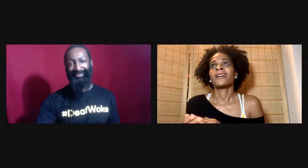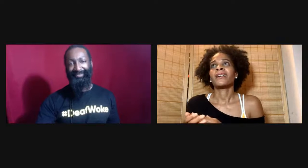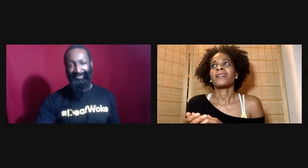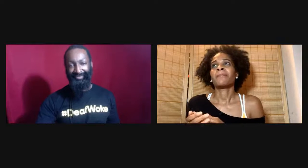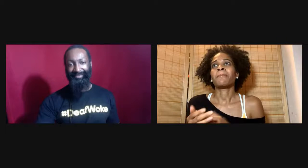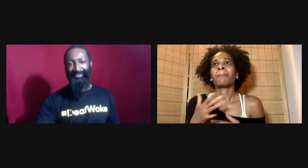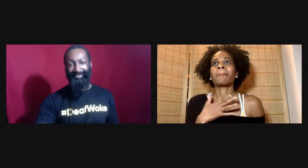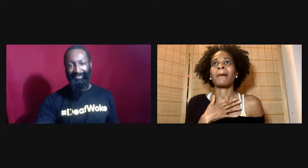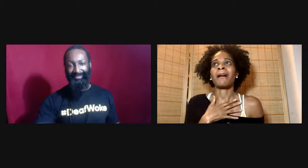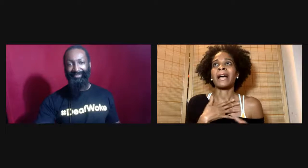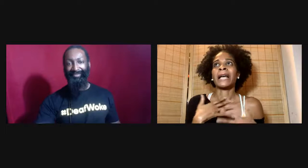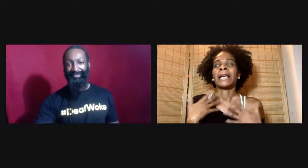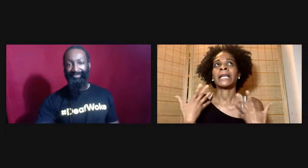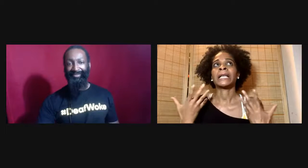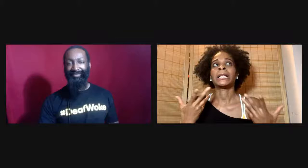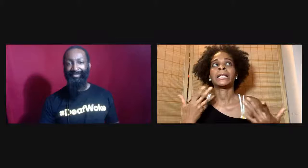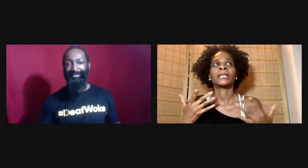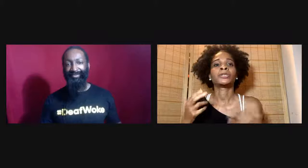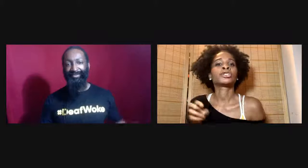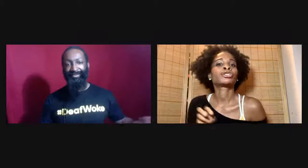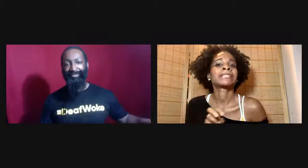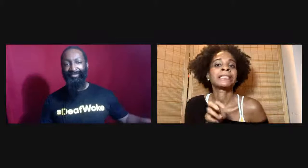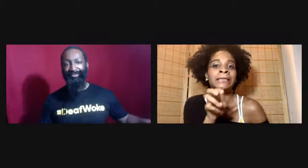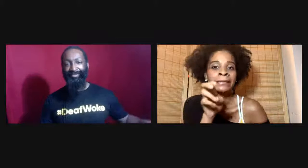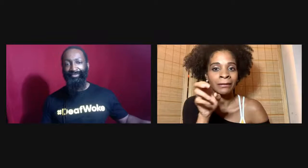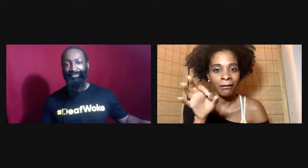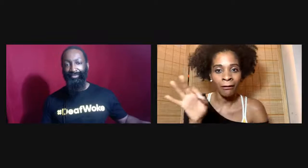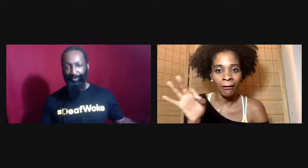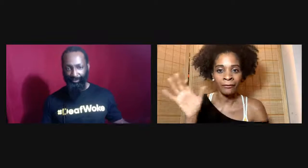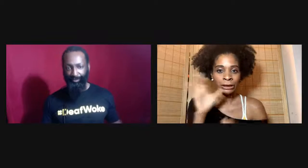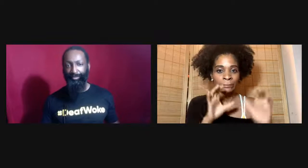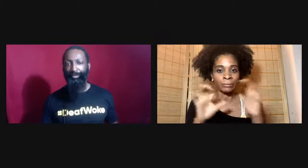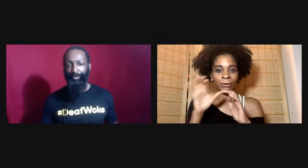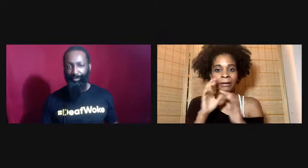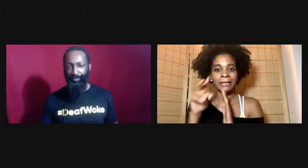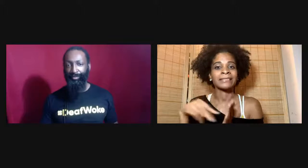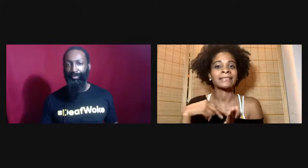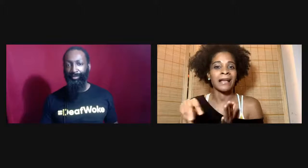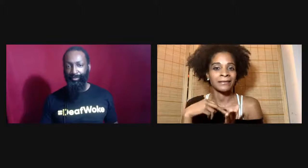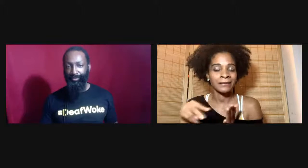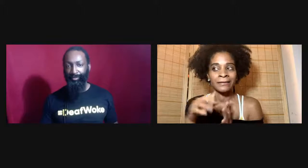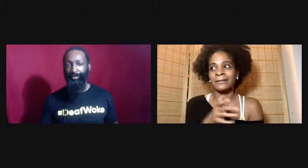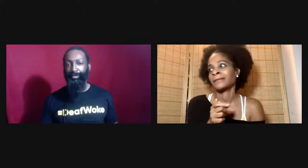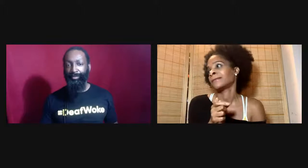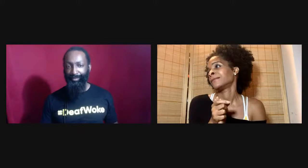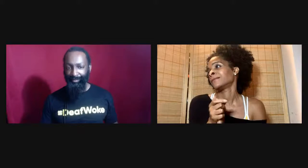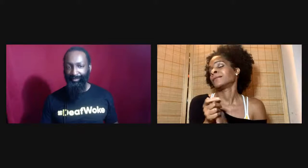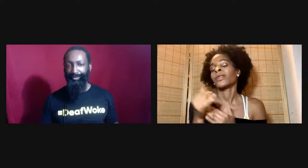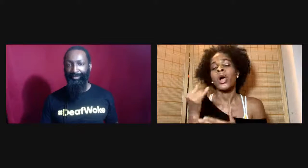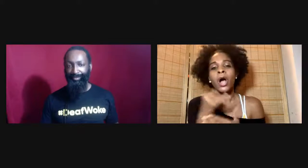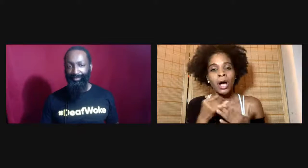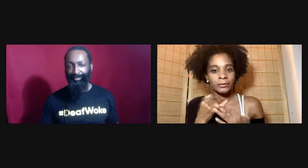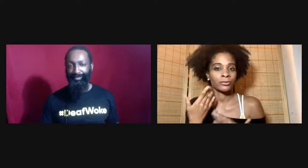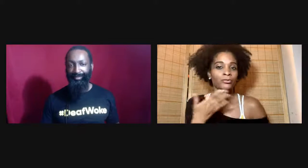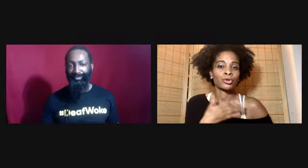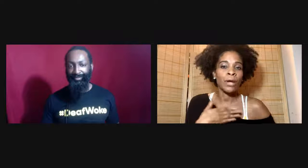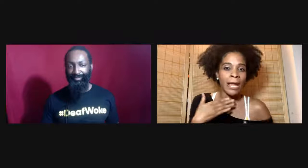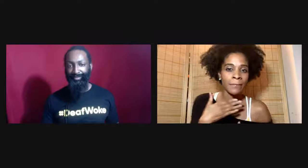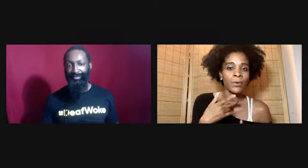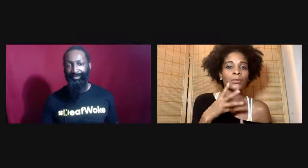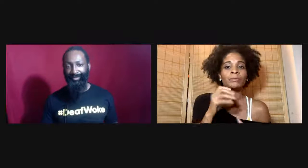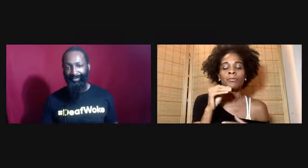I went to high school there. my journey of